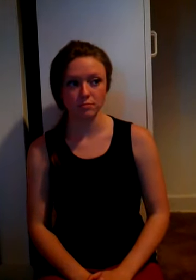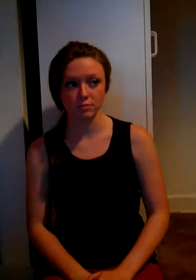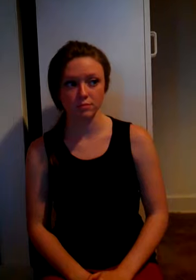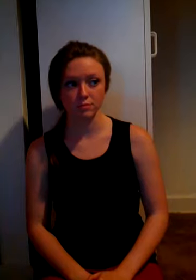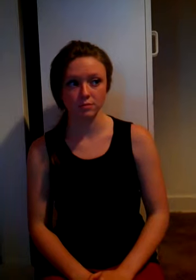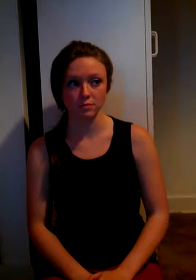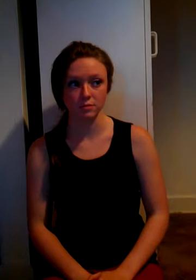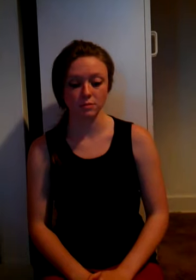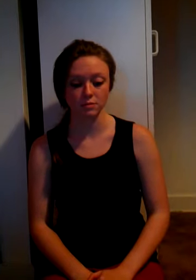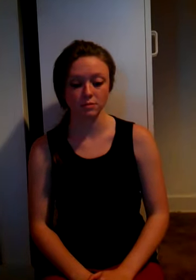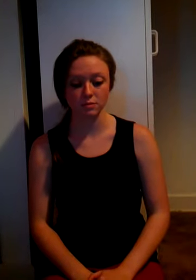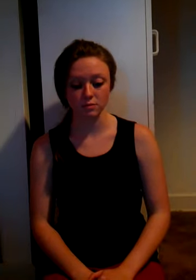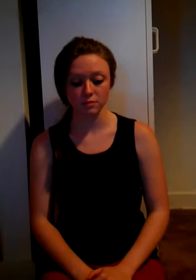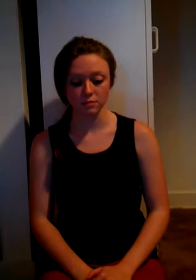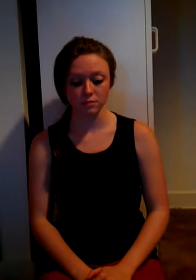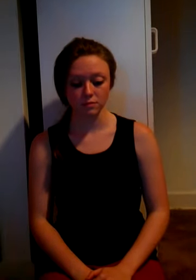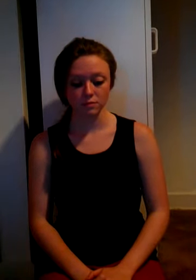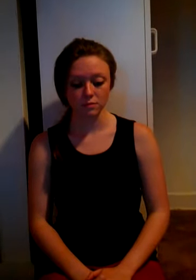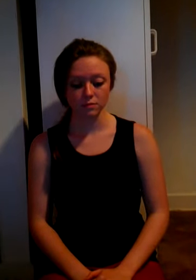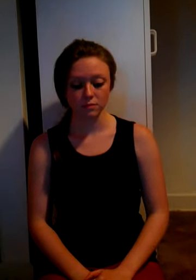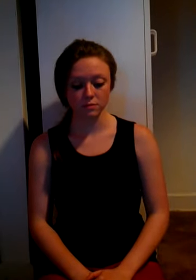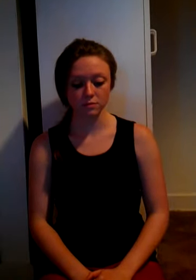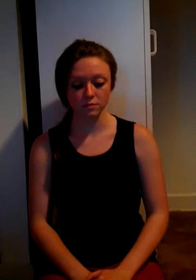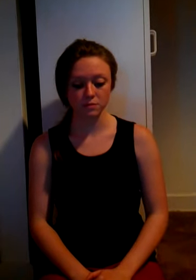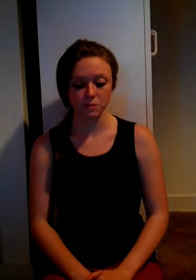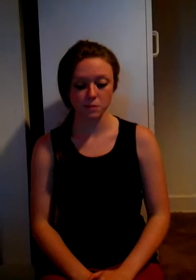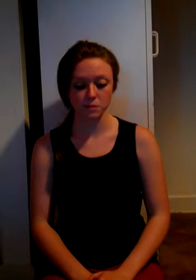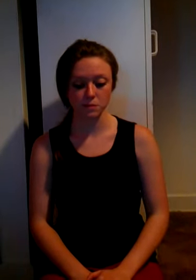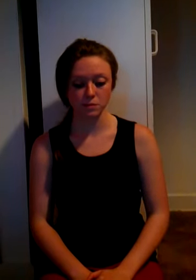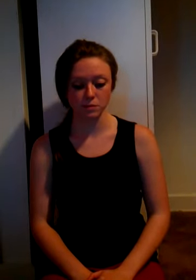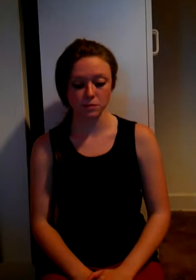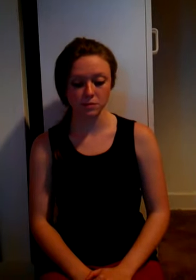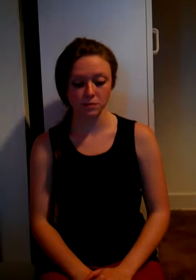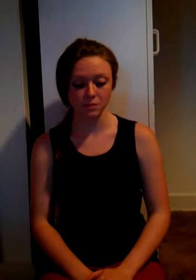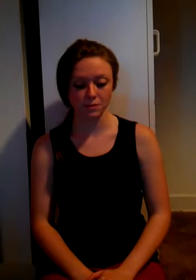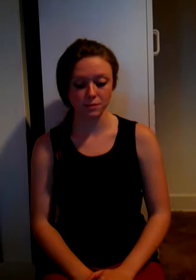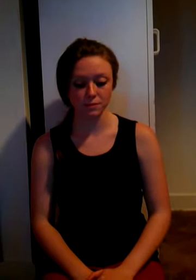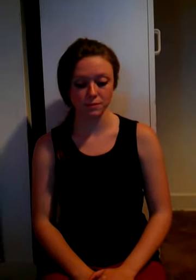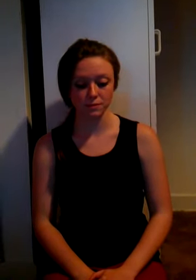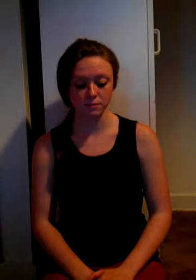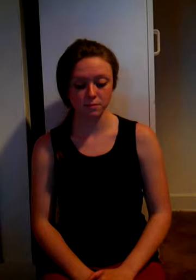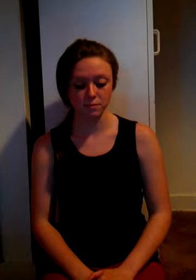Let's be careful now because we said it was going to look a lot like giant. Can you go back here and read?